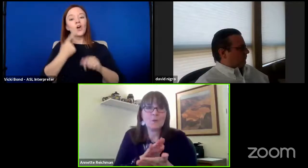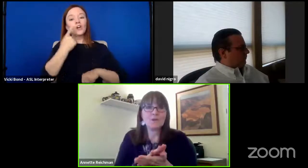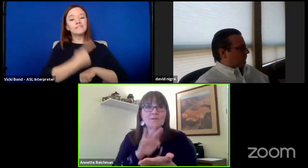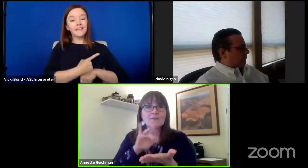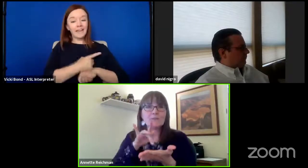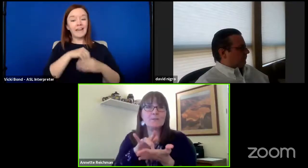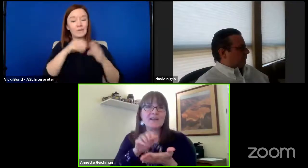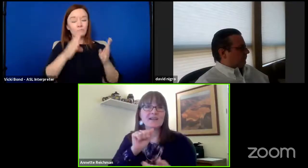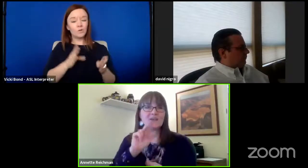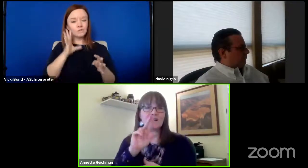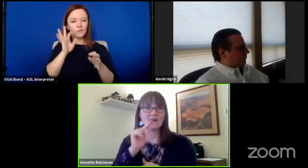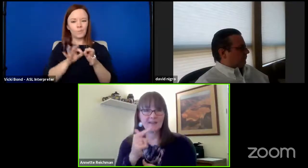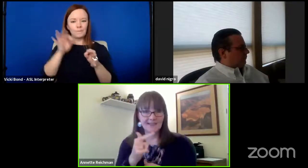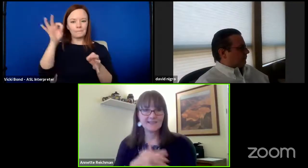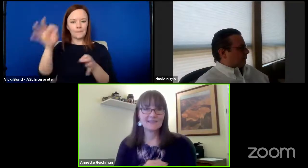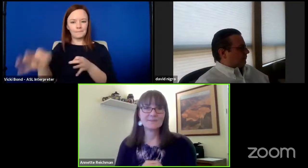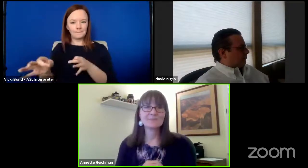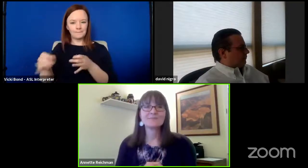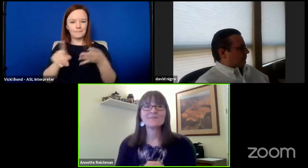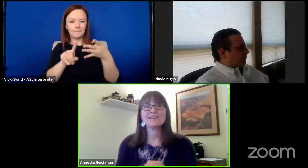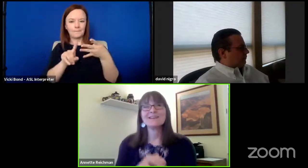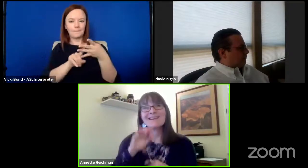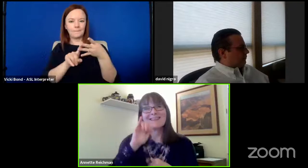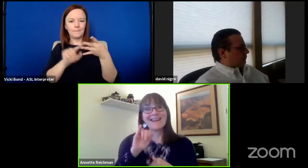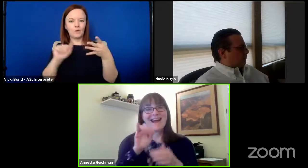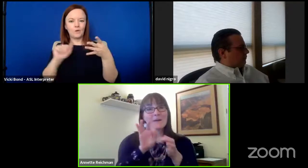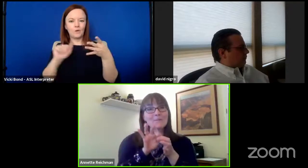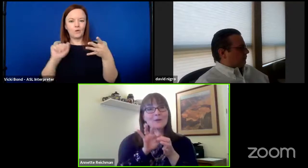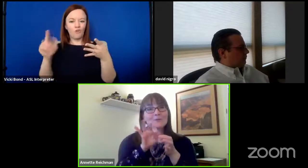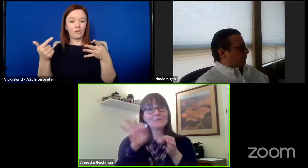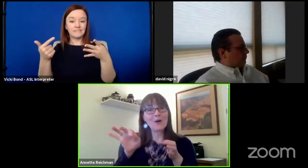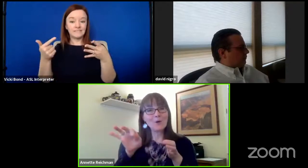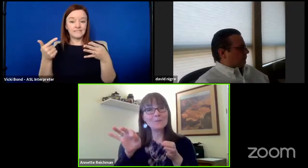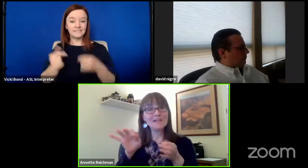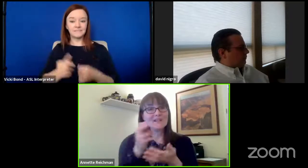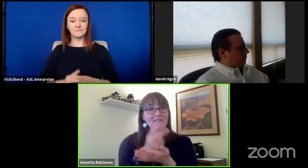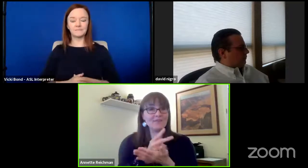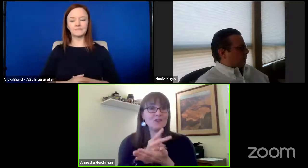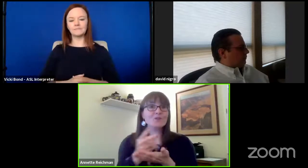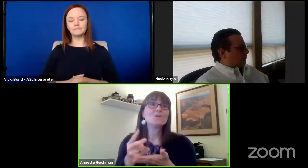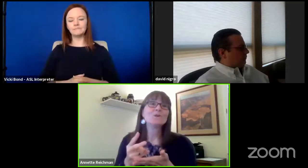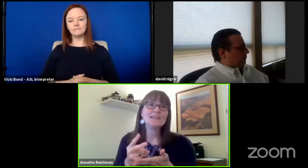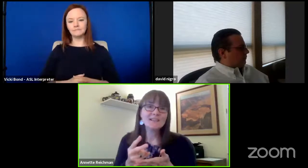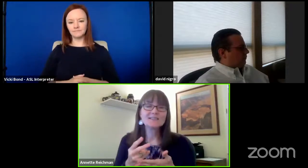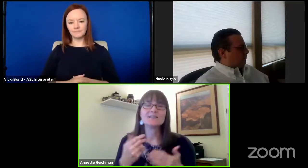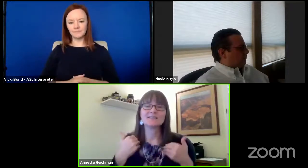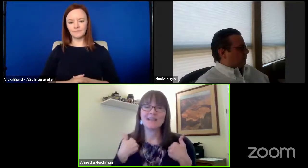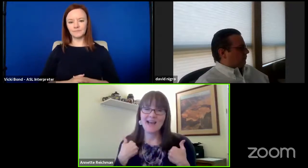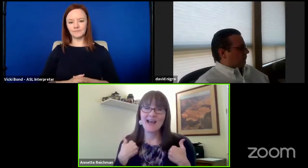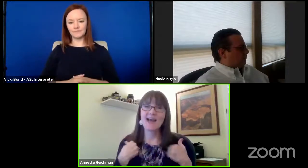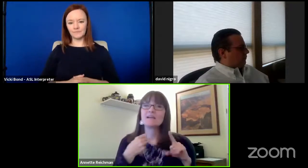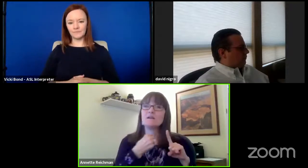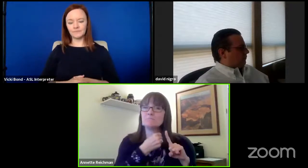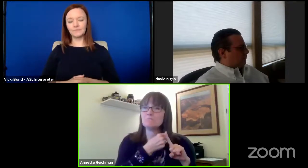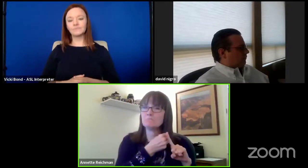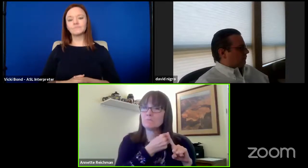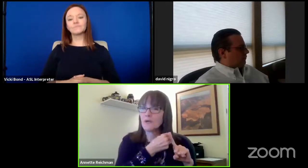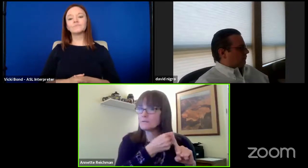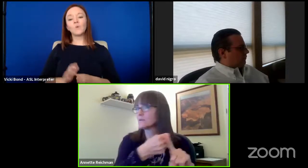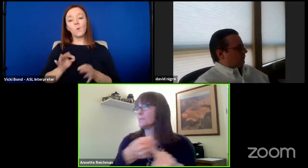in-person school to mid-August. That postponement of 2 weeks has